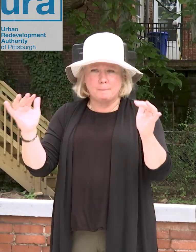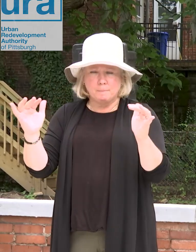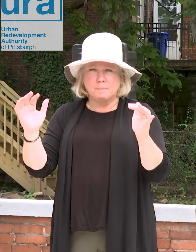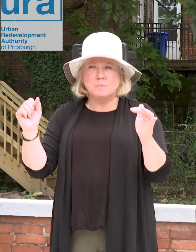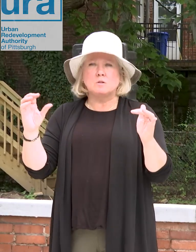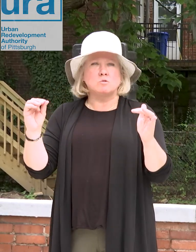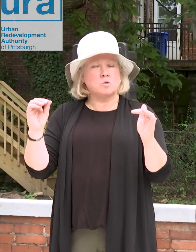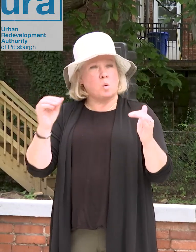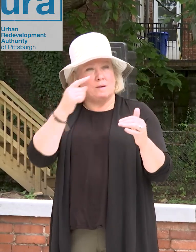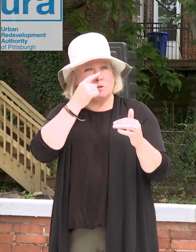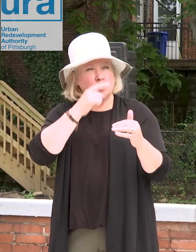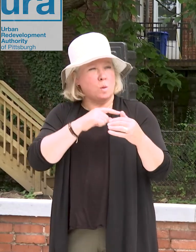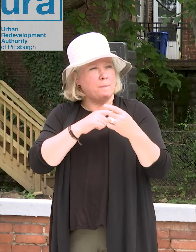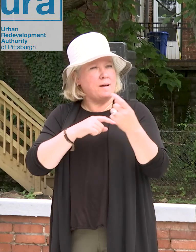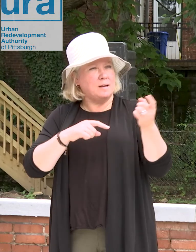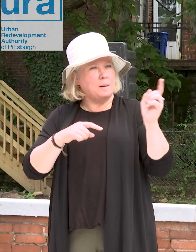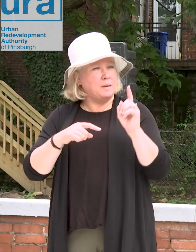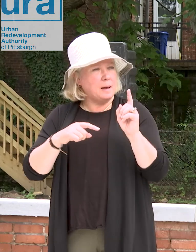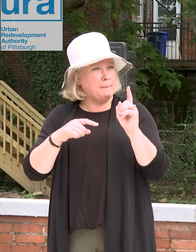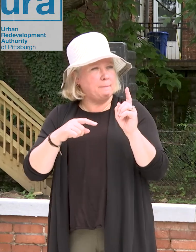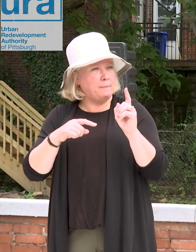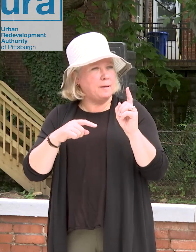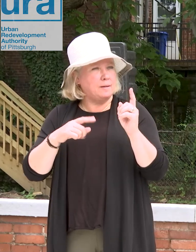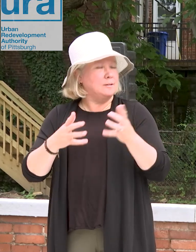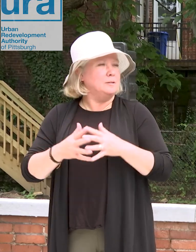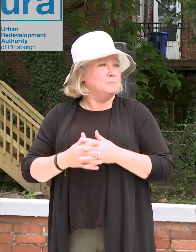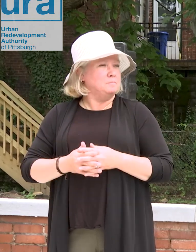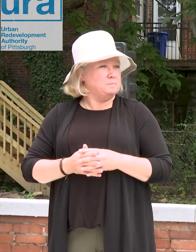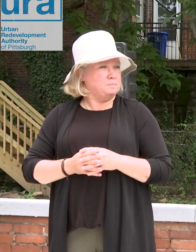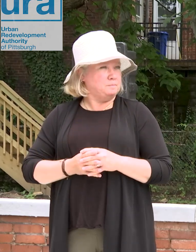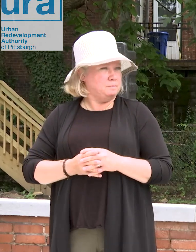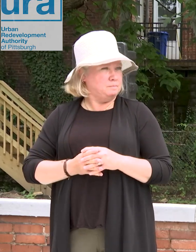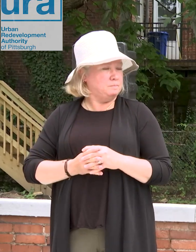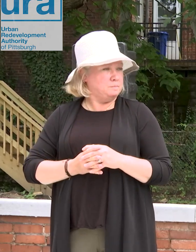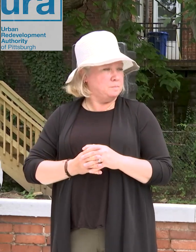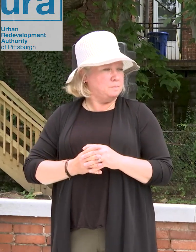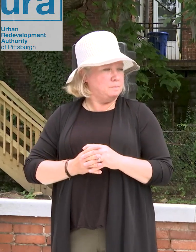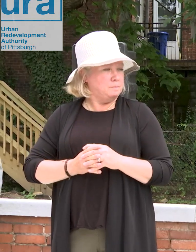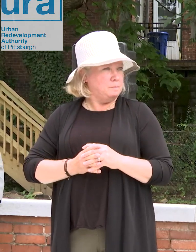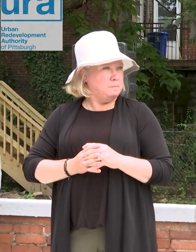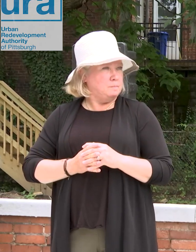to our audience and get them oriented. All right. All right.